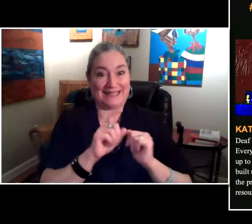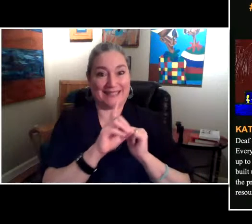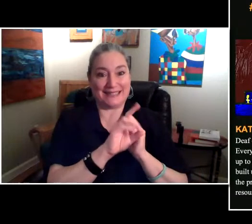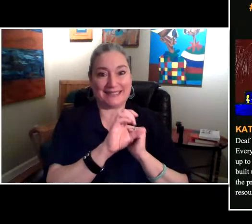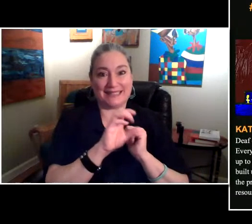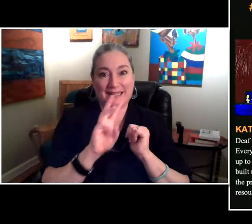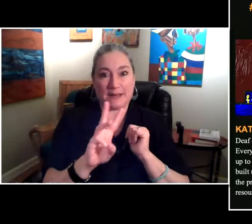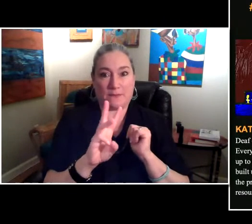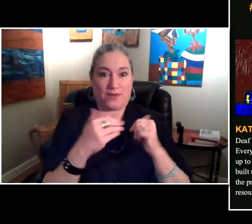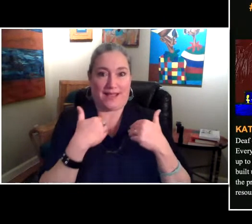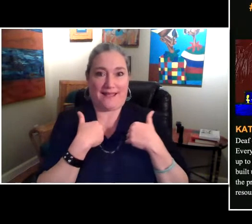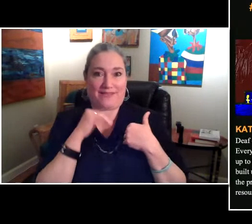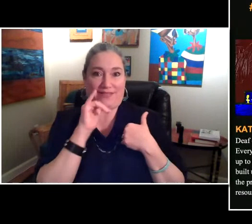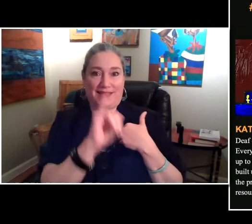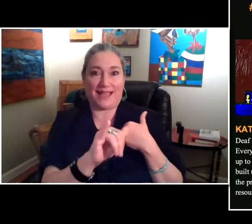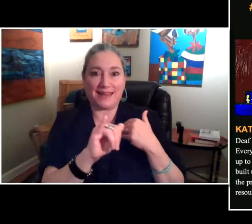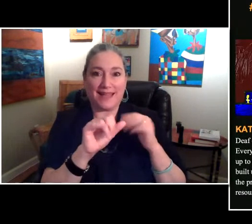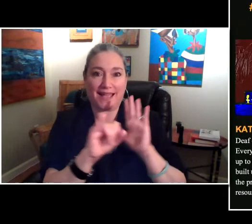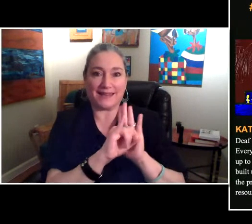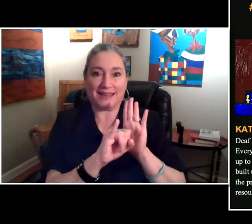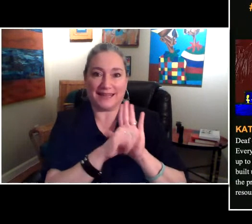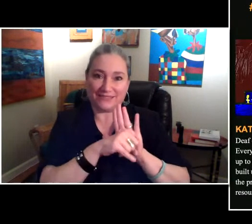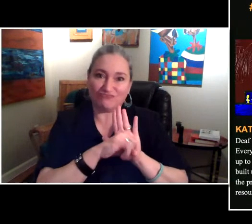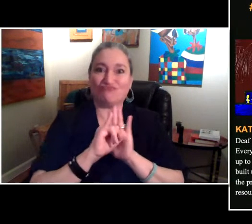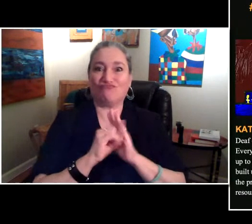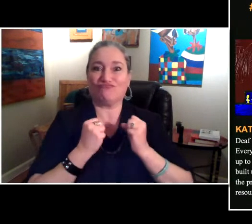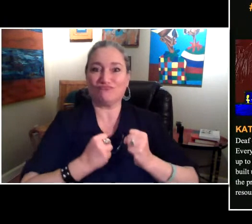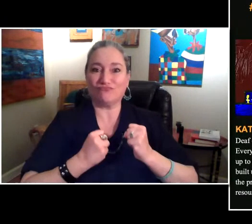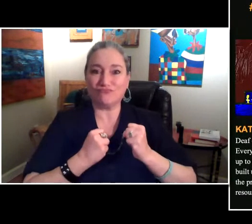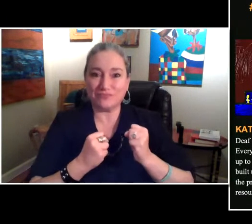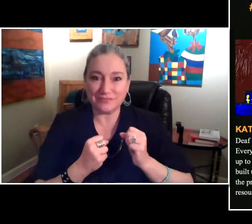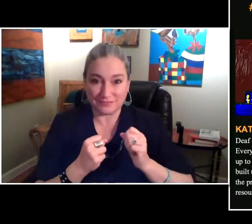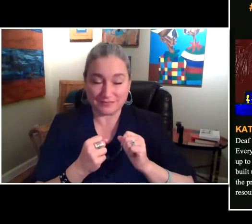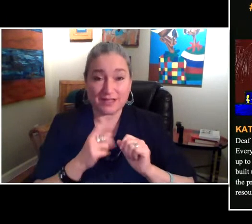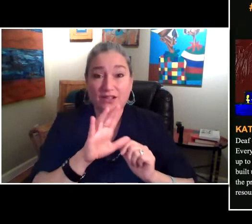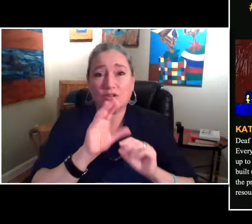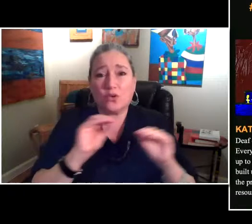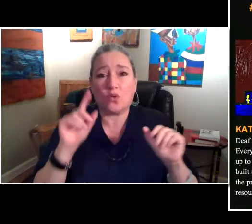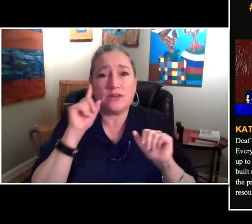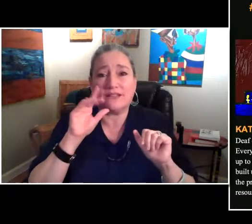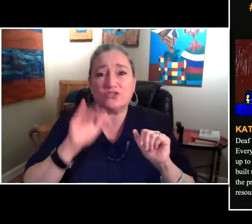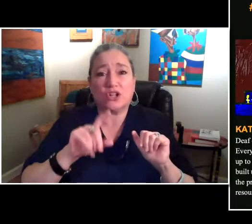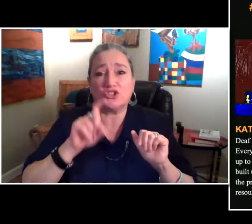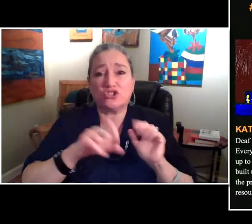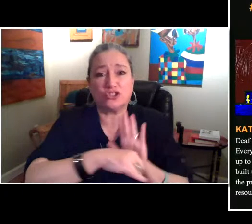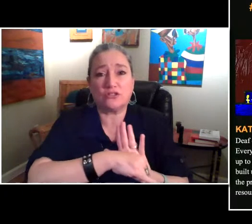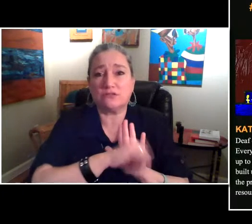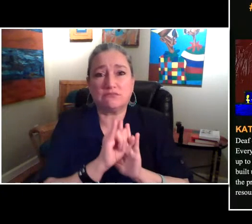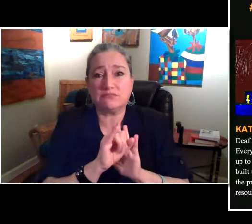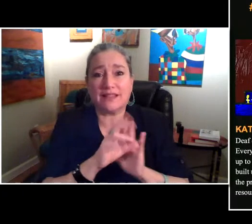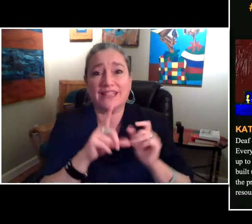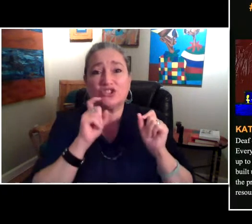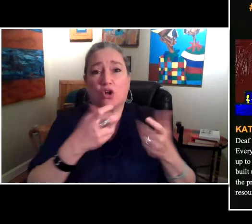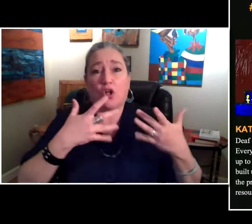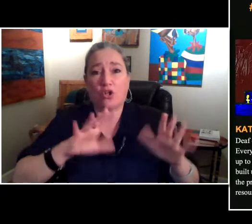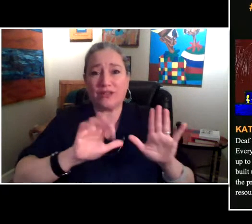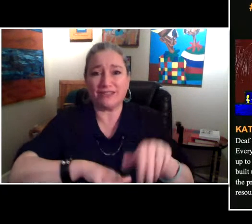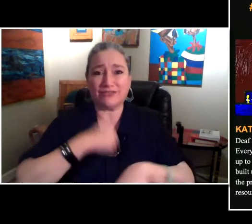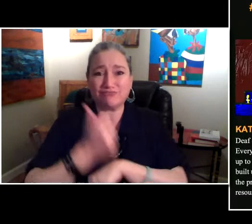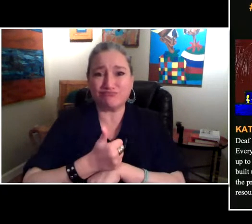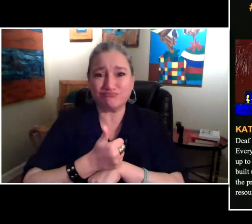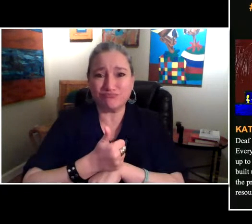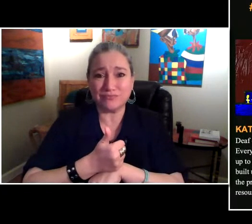self-actualization. You can see in here a Maslow-style image, and that DCCW then leads to a